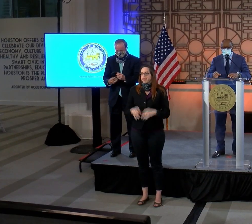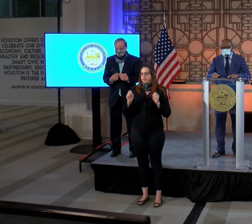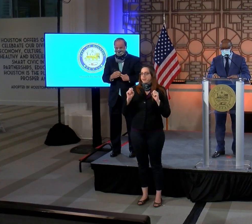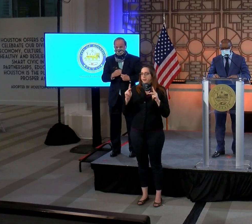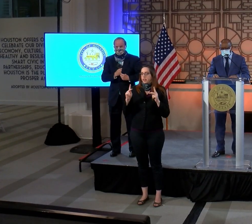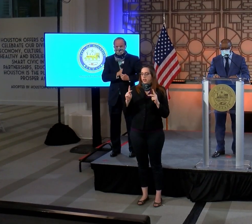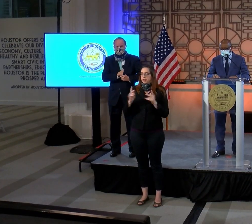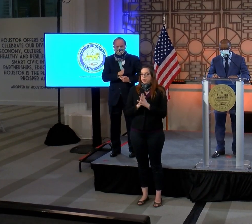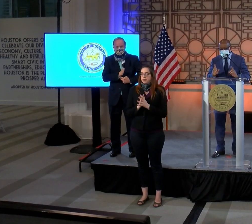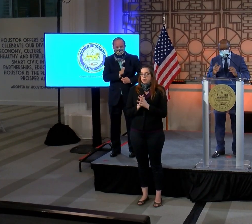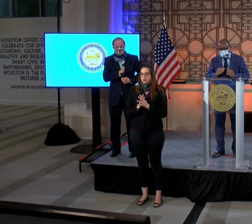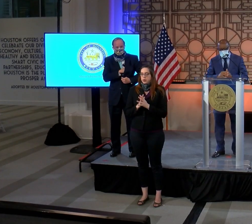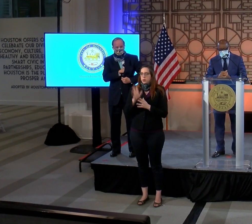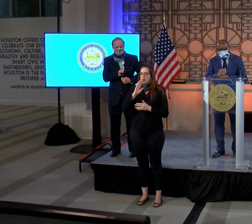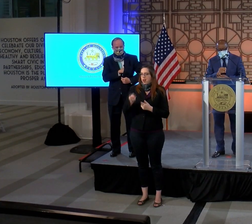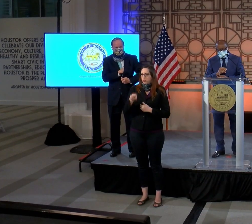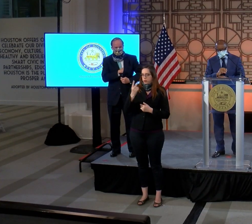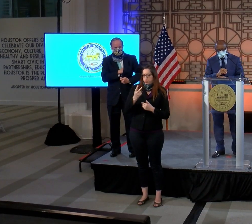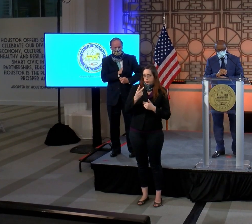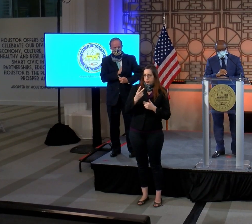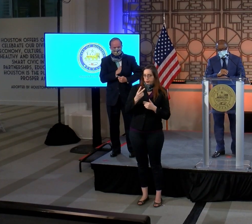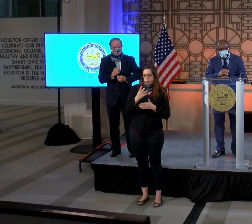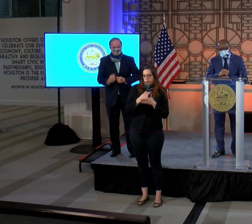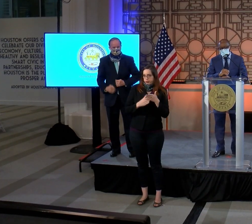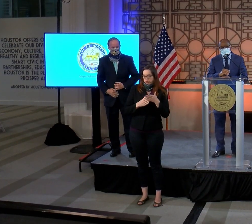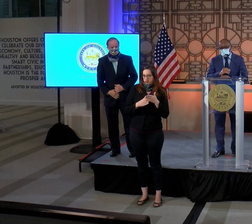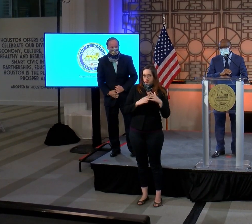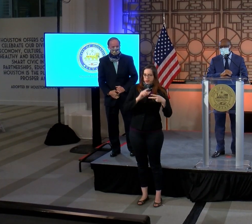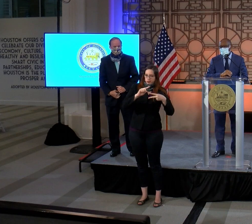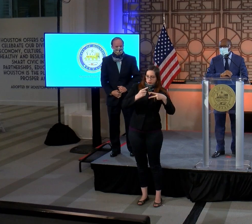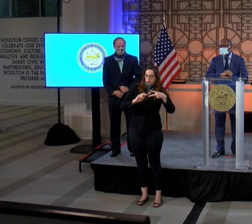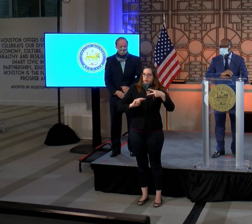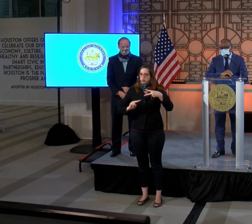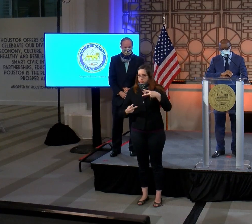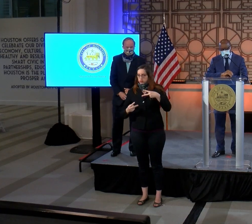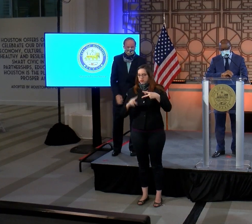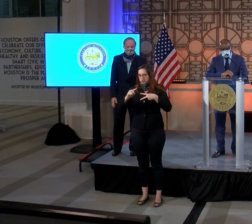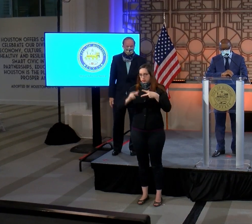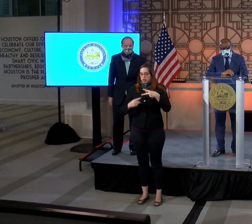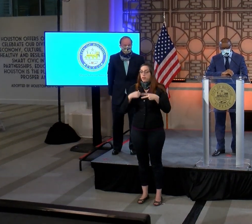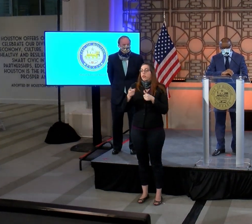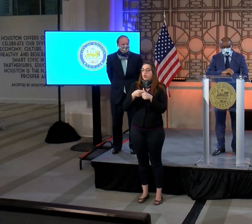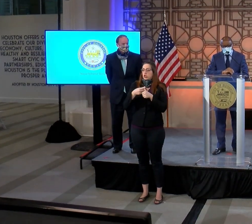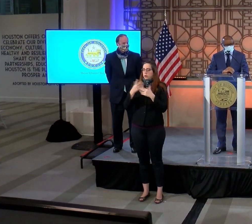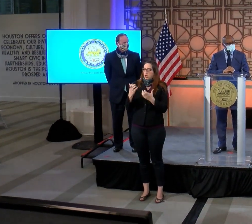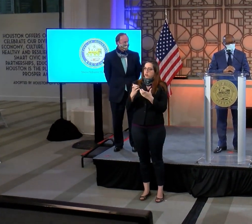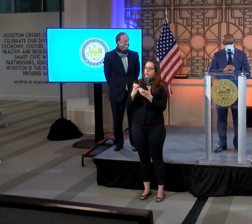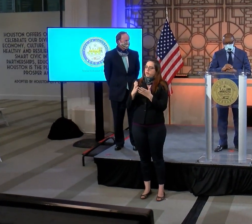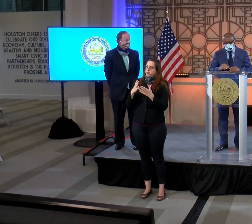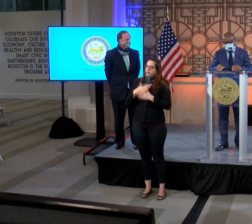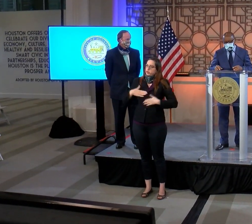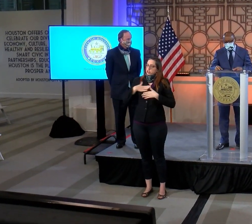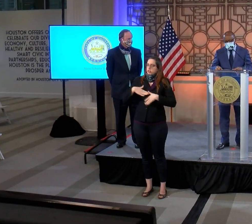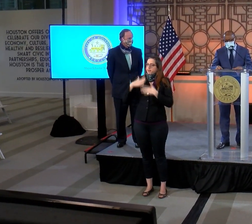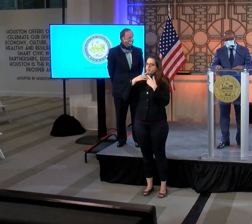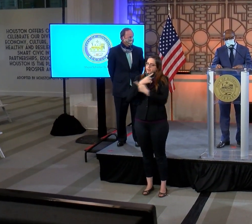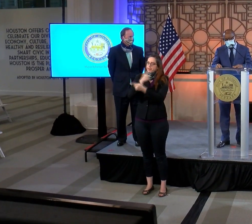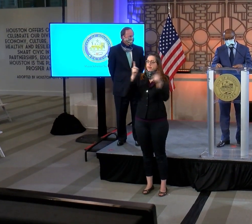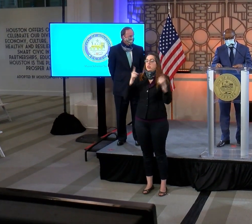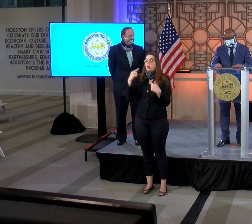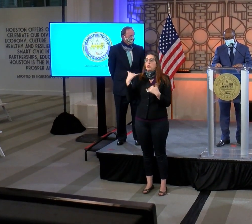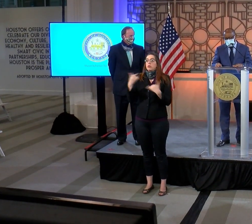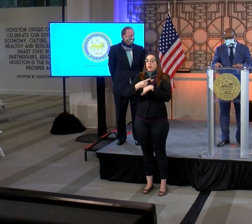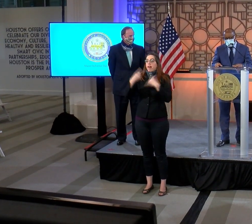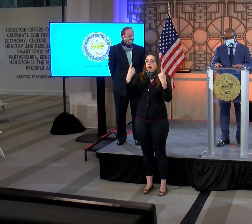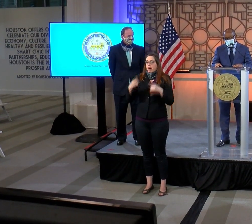All right, we're going to do this in two segments. I want to make a special appreciative announcement first. Today, we received a